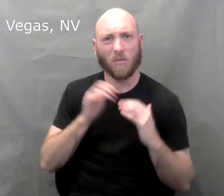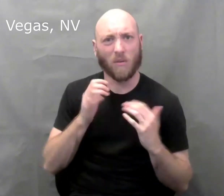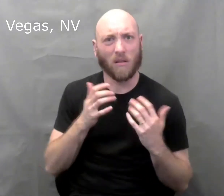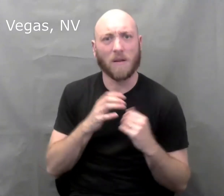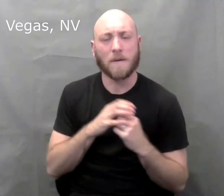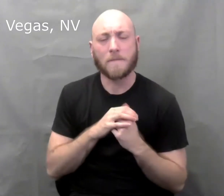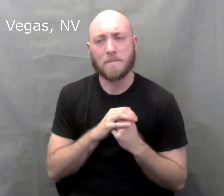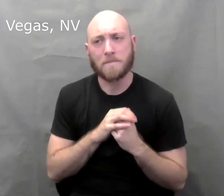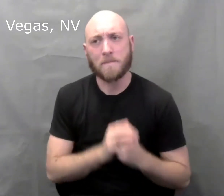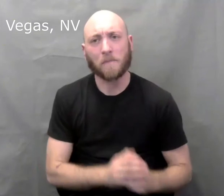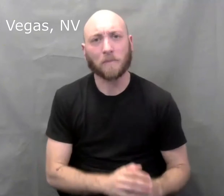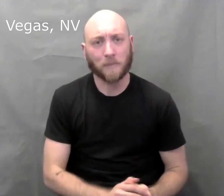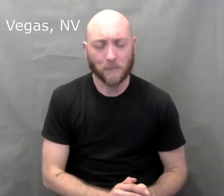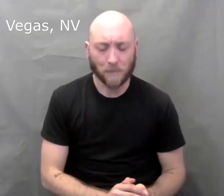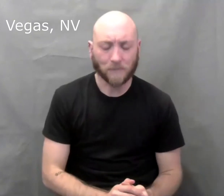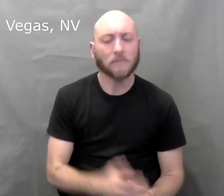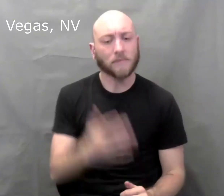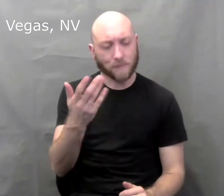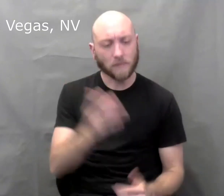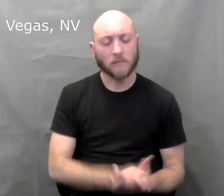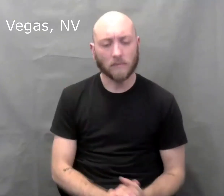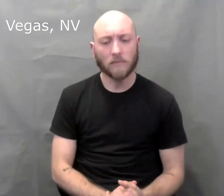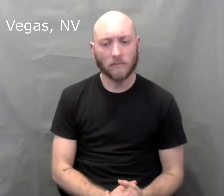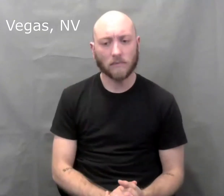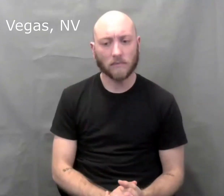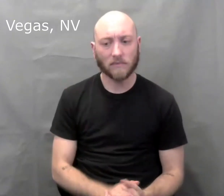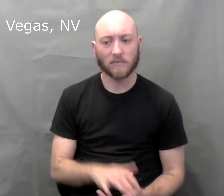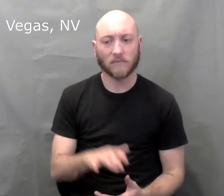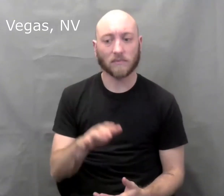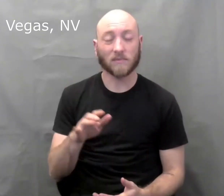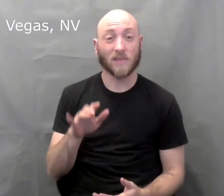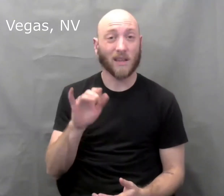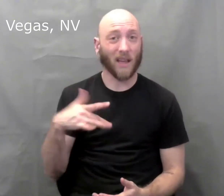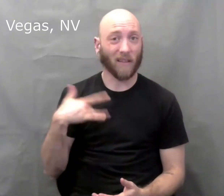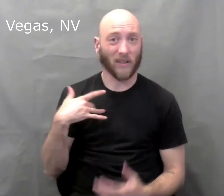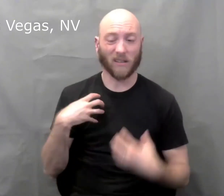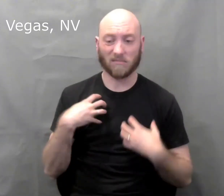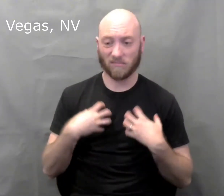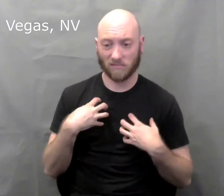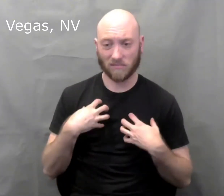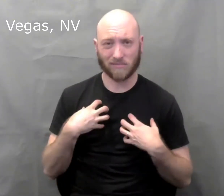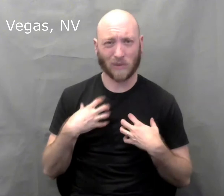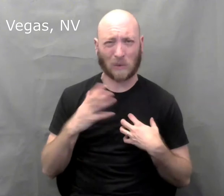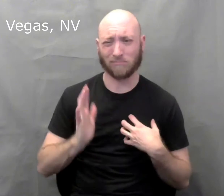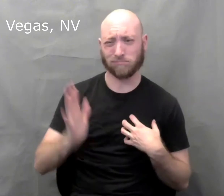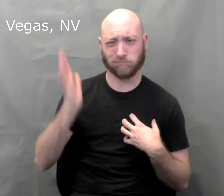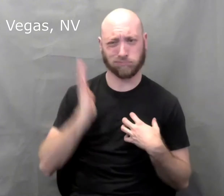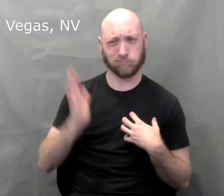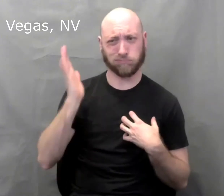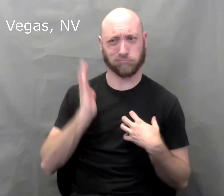I started, I felt like that from a very, very young age. I started drinking and using drugs at 11